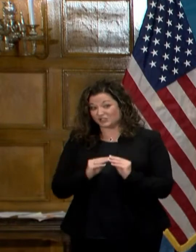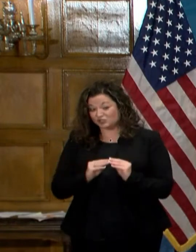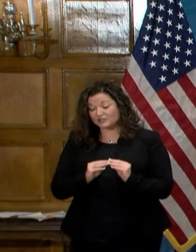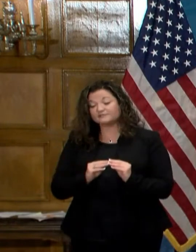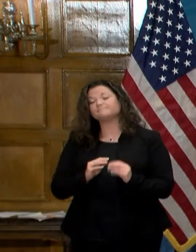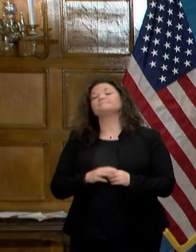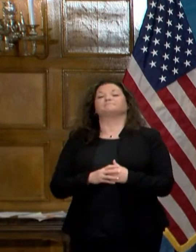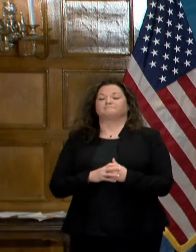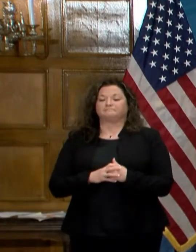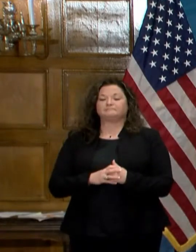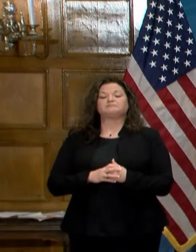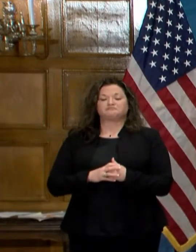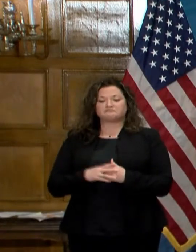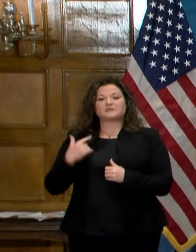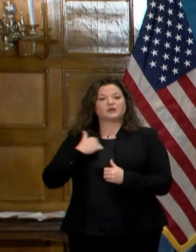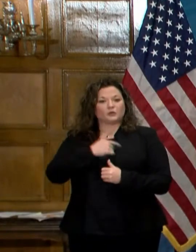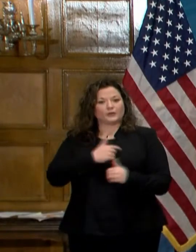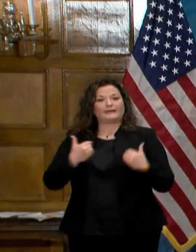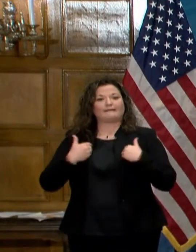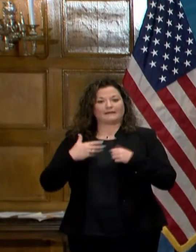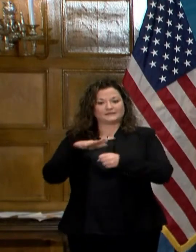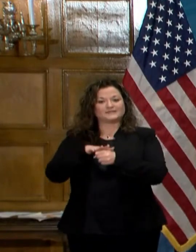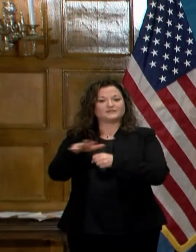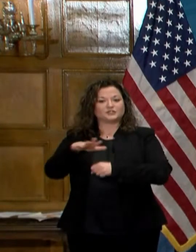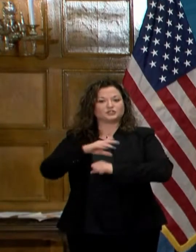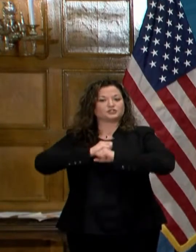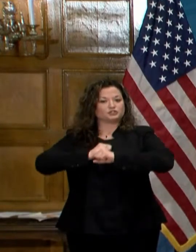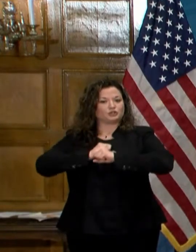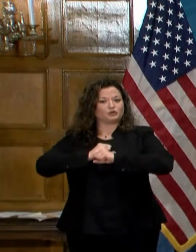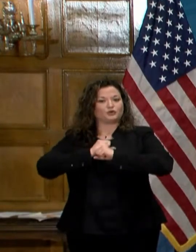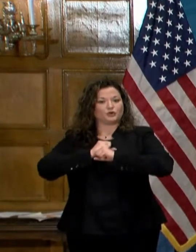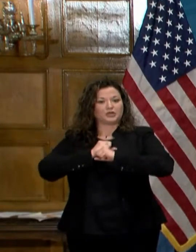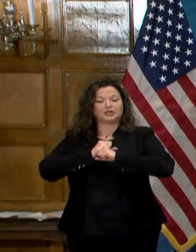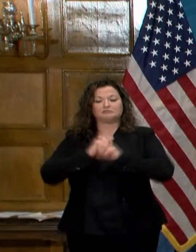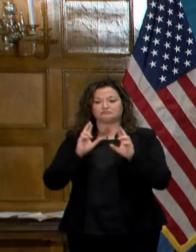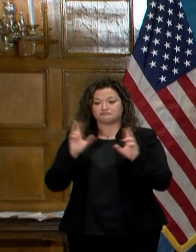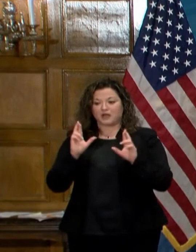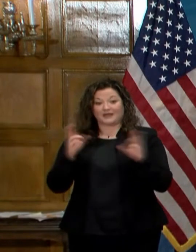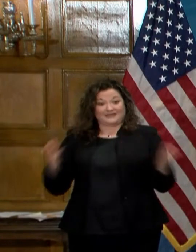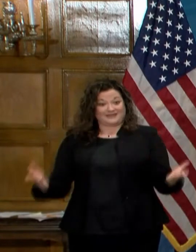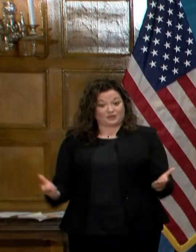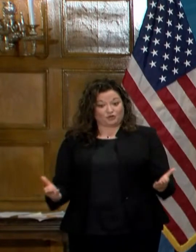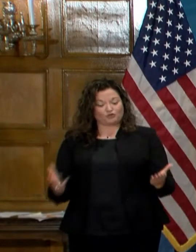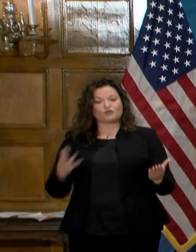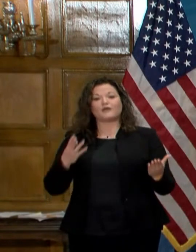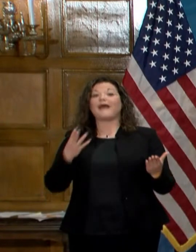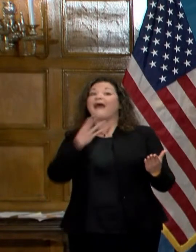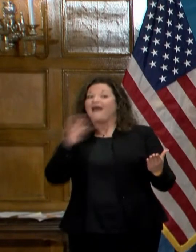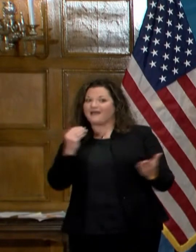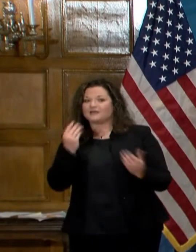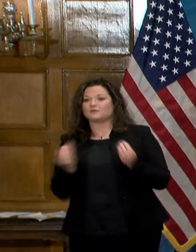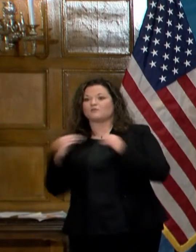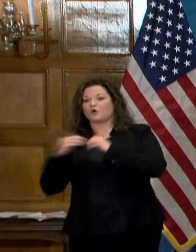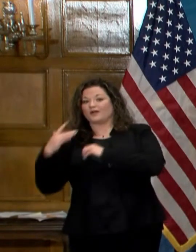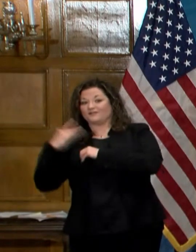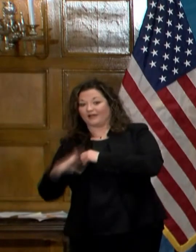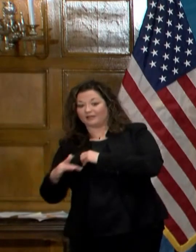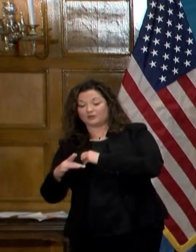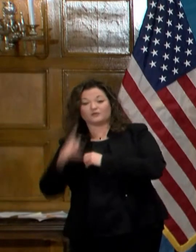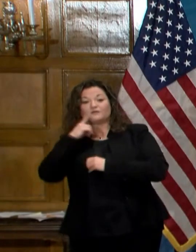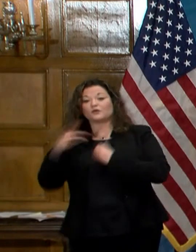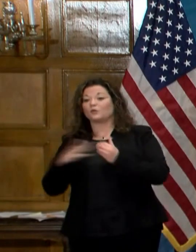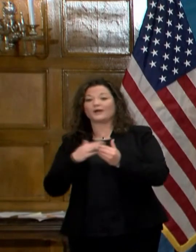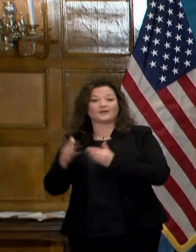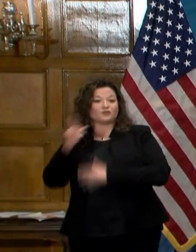had sufficient security resources both present and then available for whatever would come